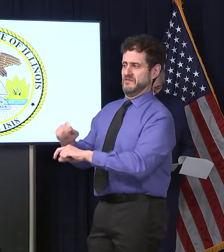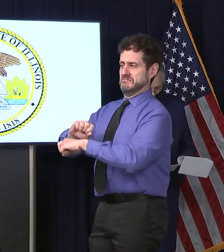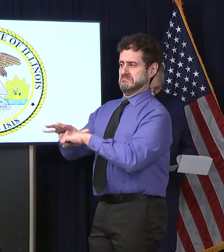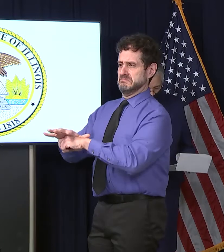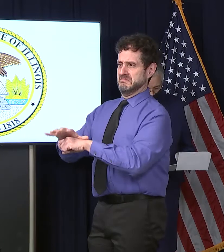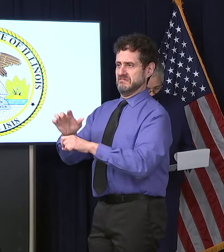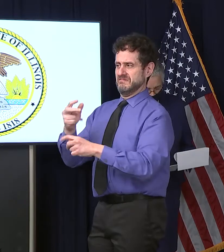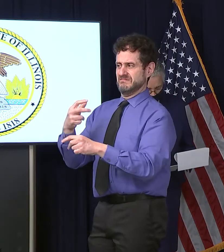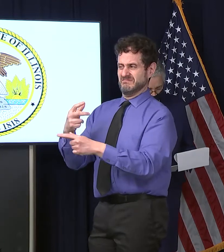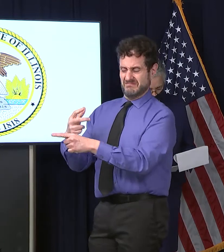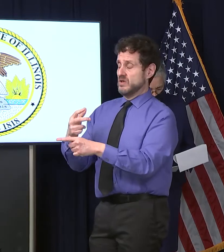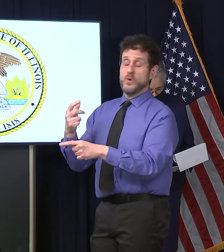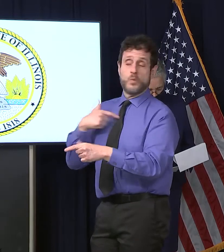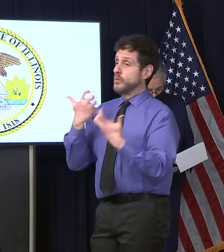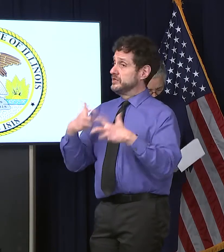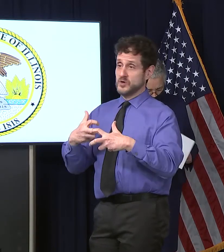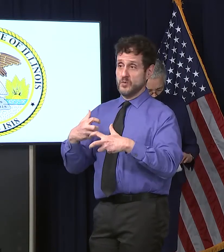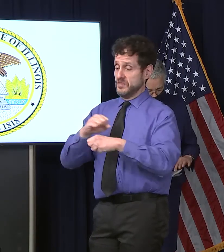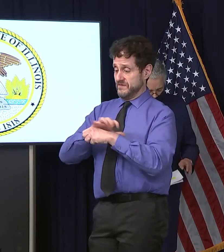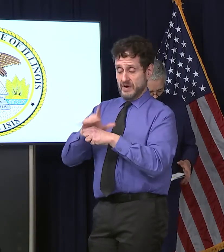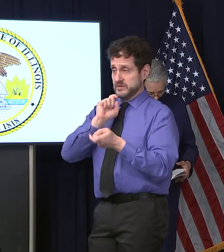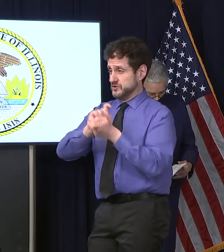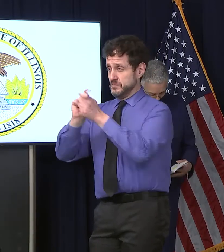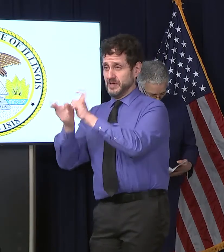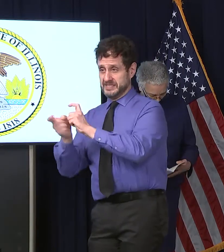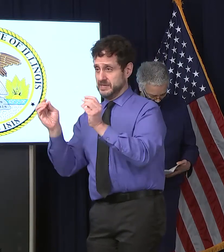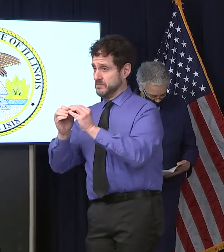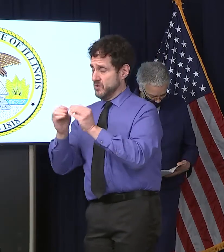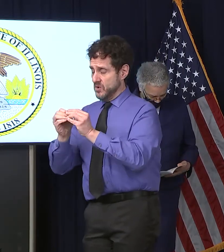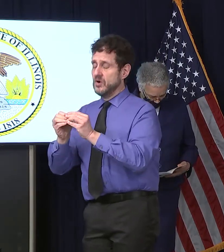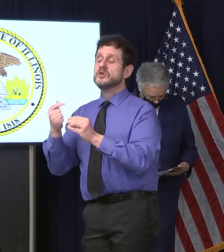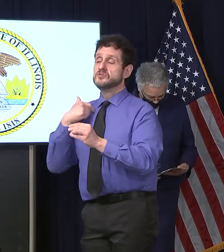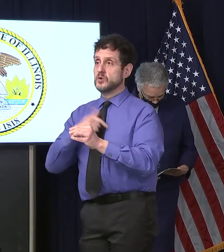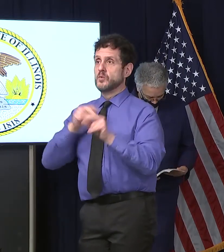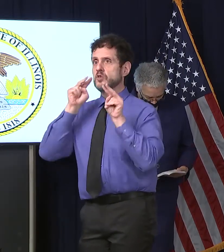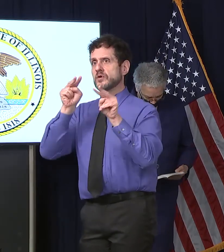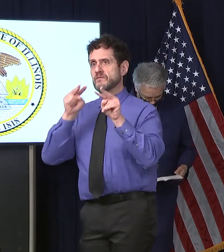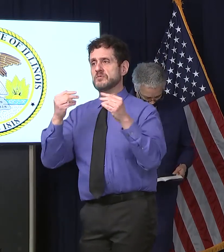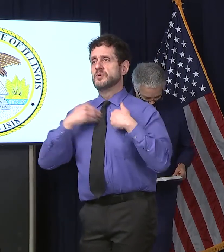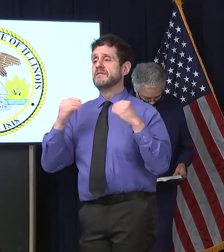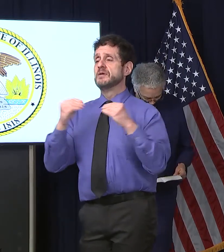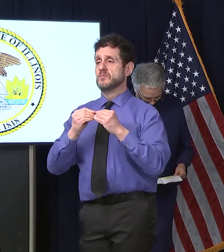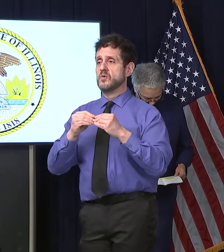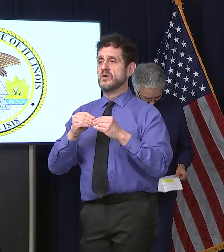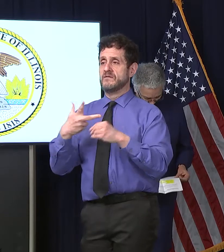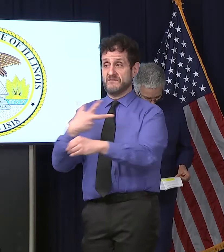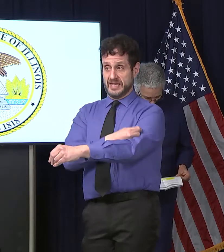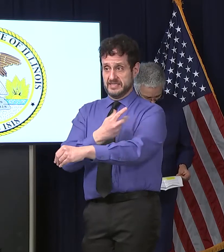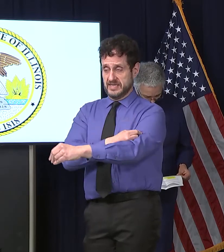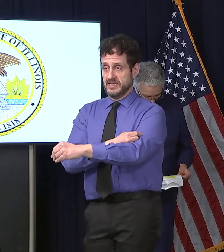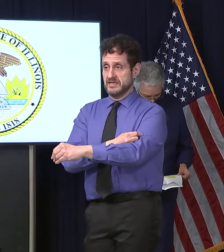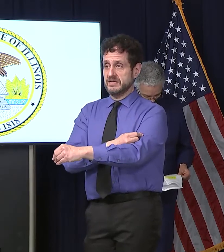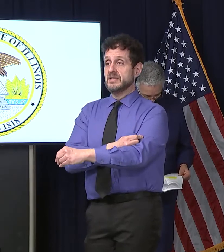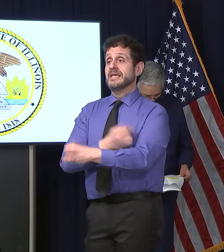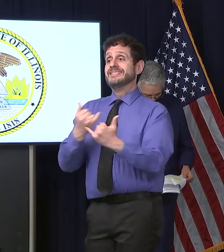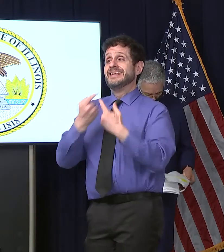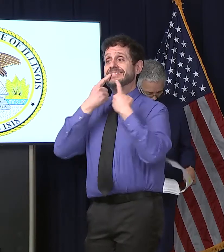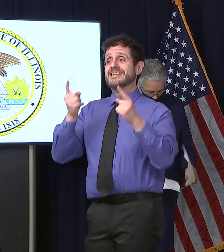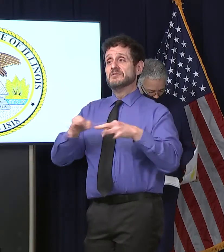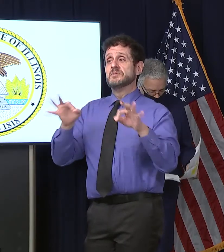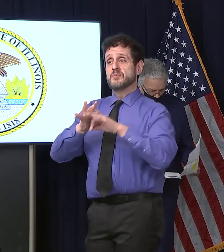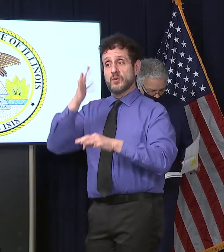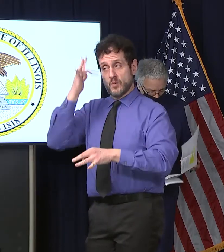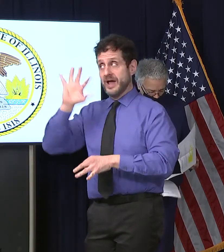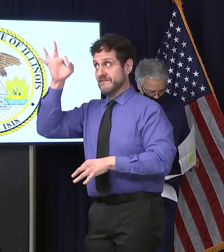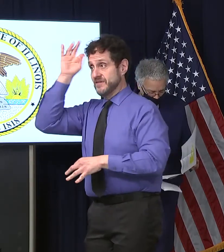virus mutates even further. That's why today's announcement is so welcome. The federal government, partnering with the state of Illinois and the city